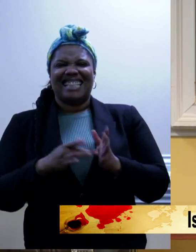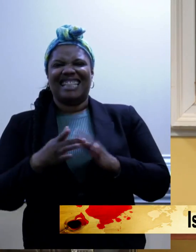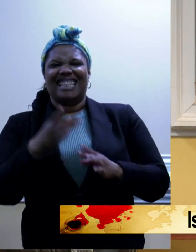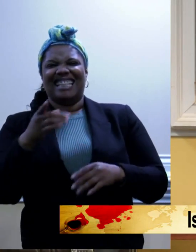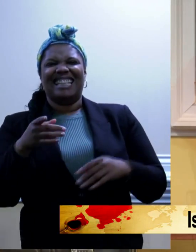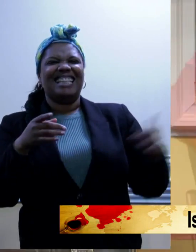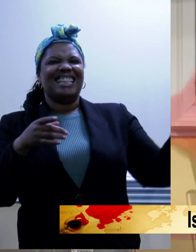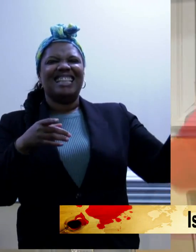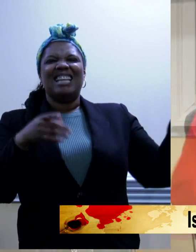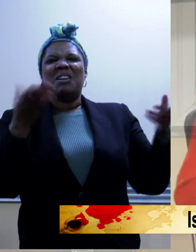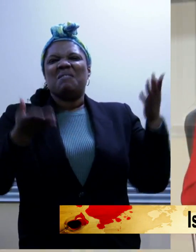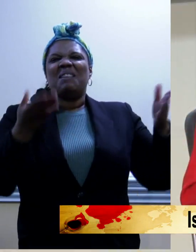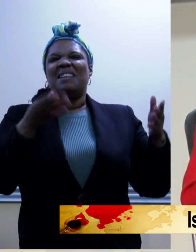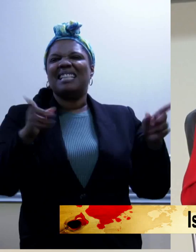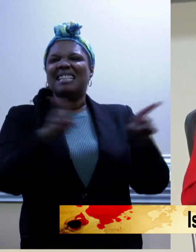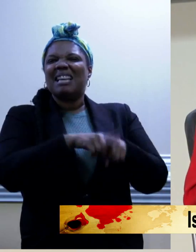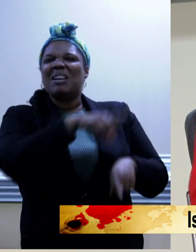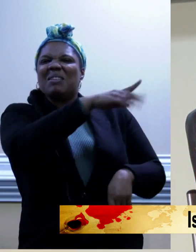ahead.